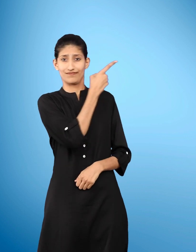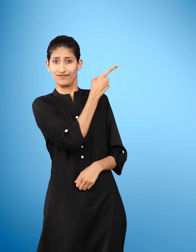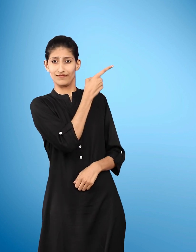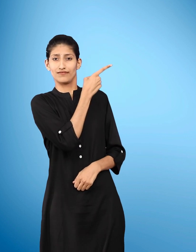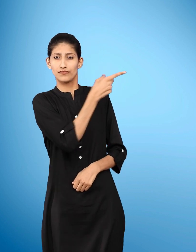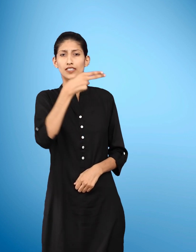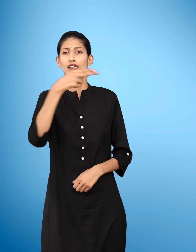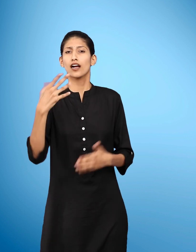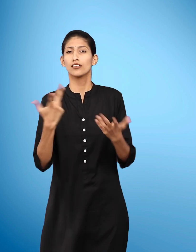Jagini at the market.